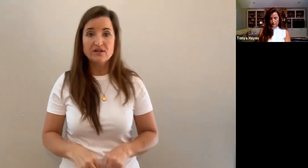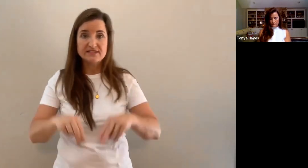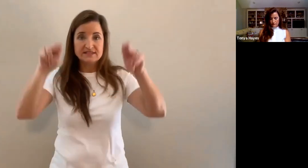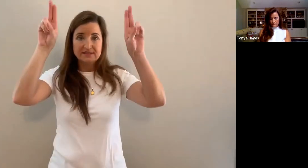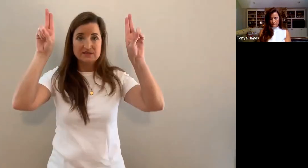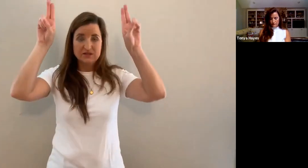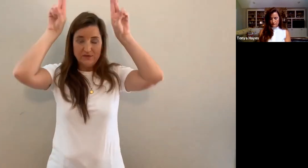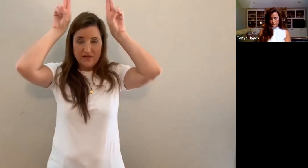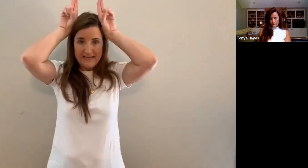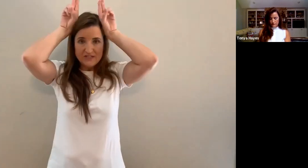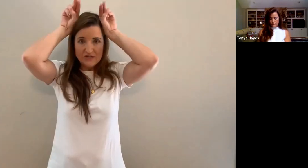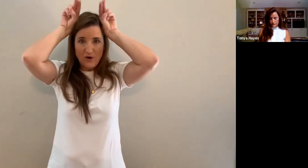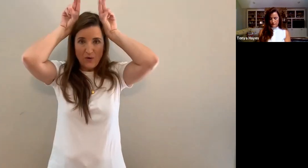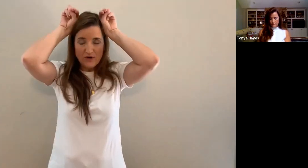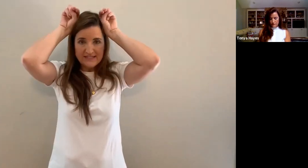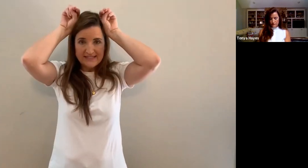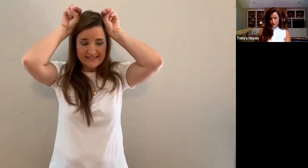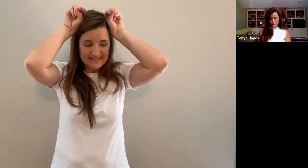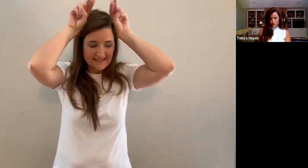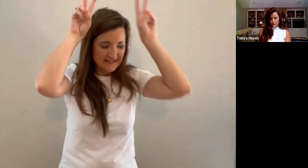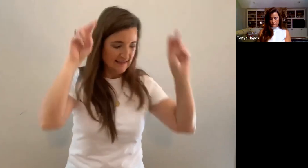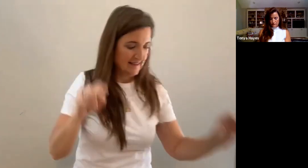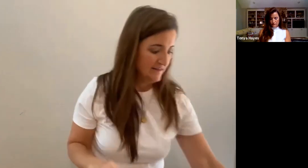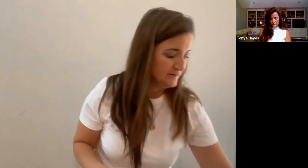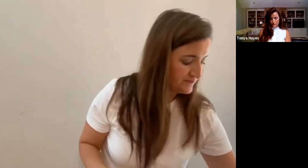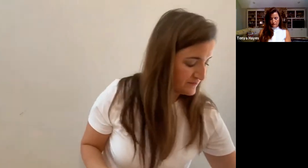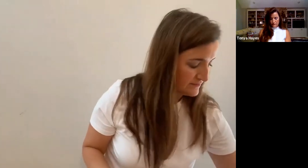is horse. So you're going to do an H, horse.